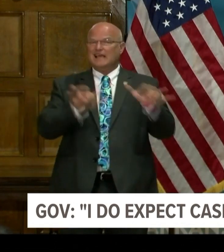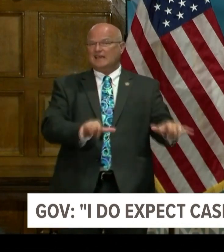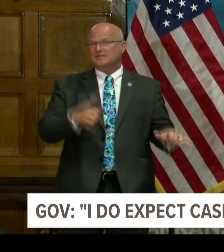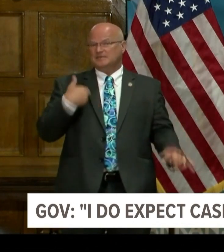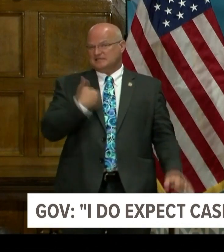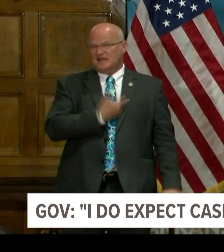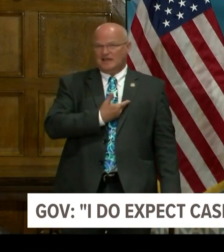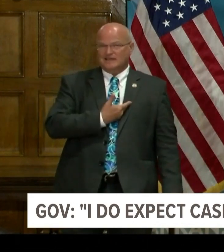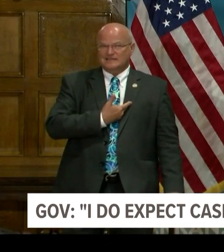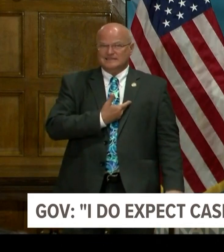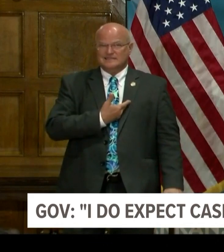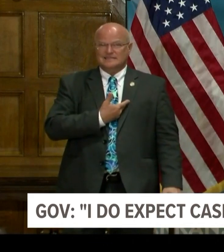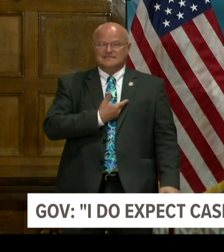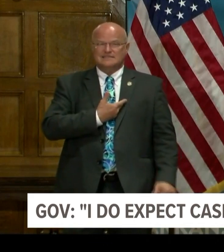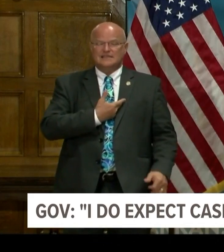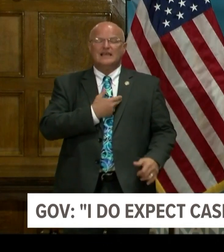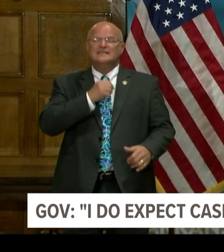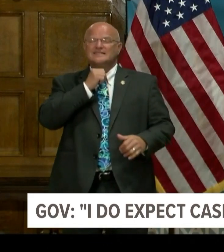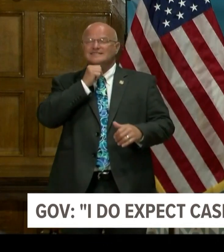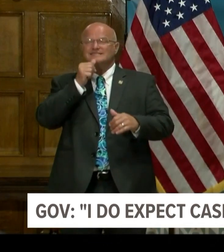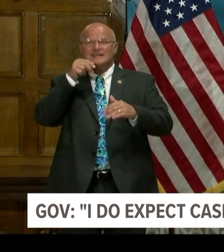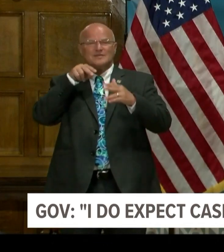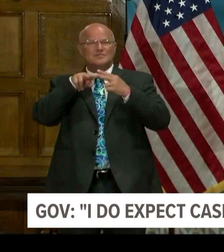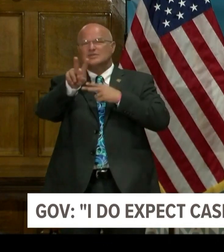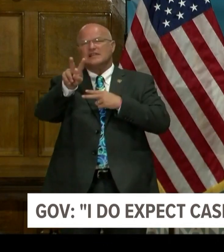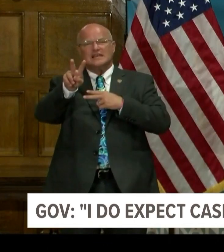dealing with, and the unpredictability